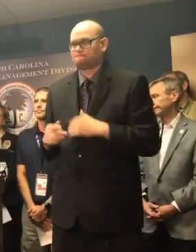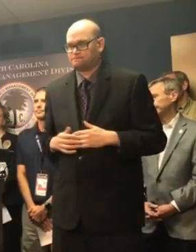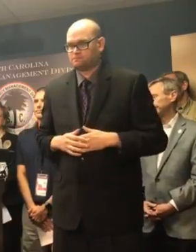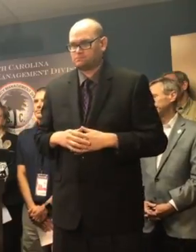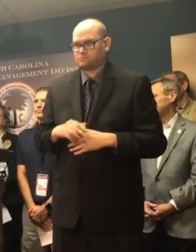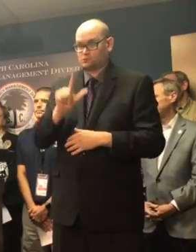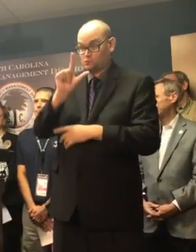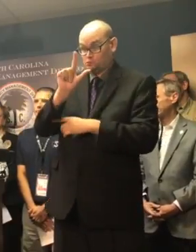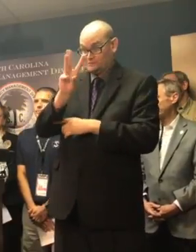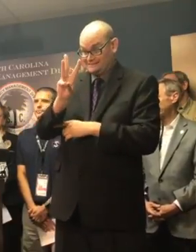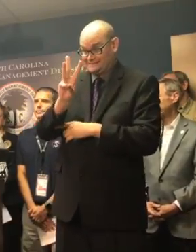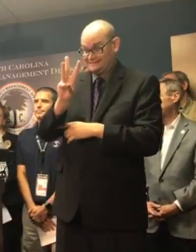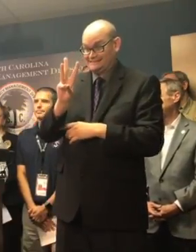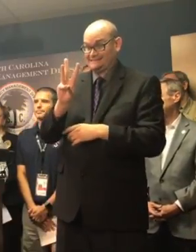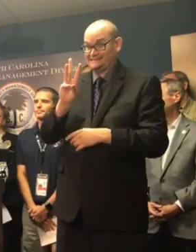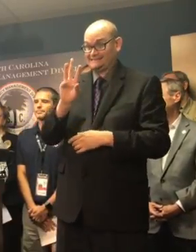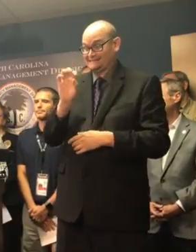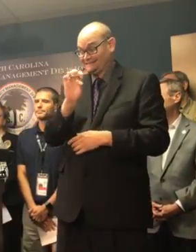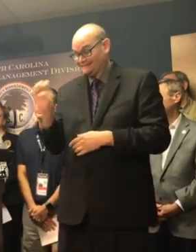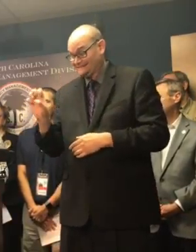terms of the ease of that,